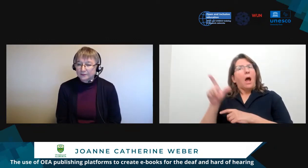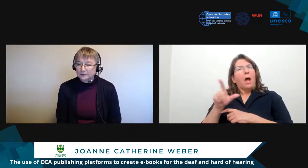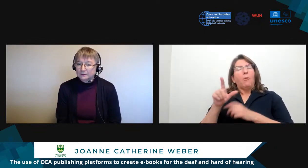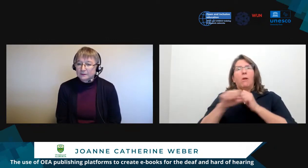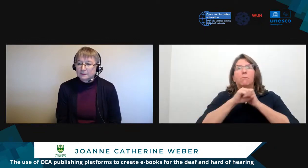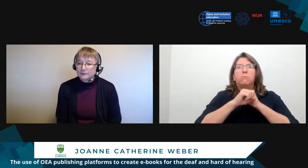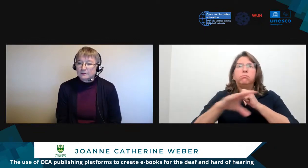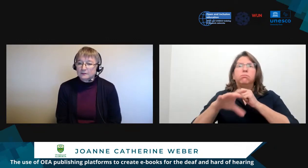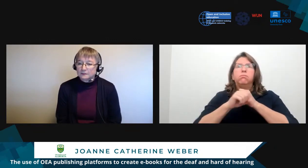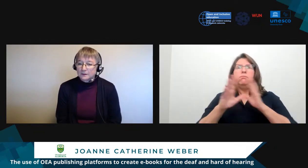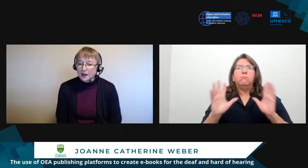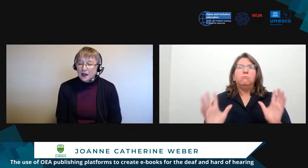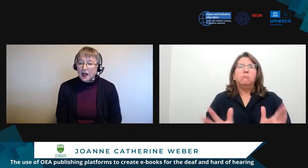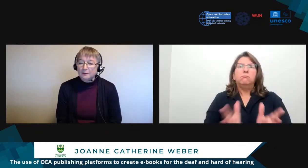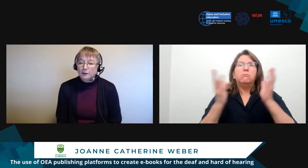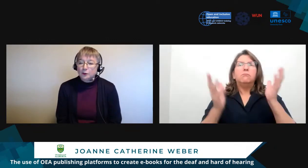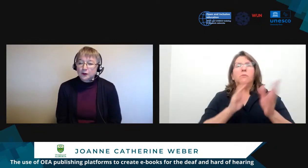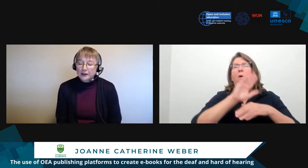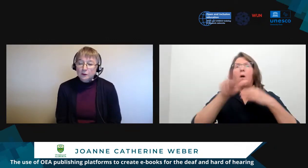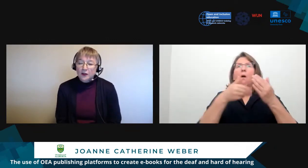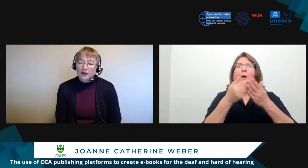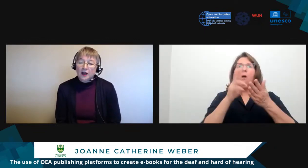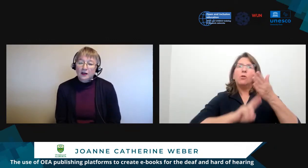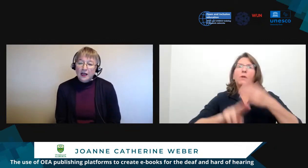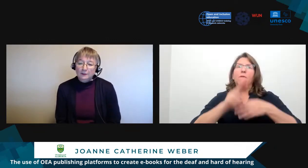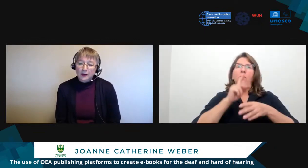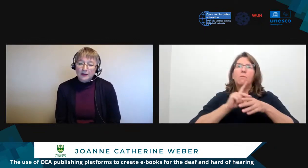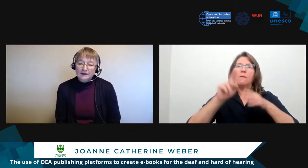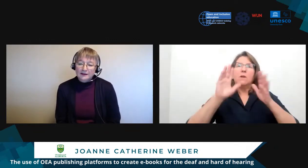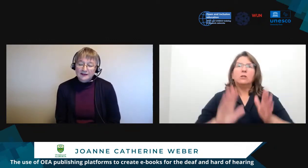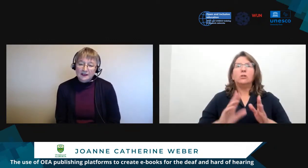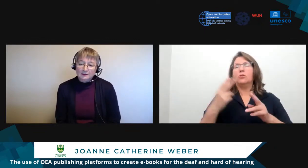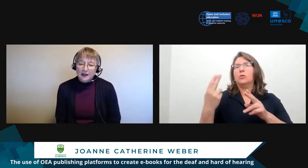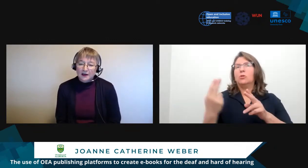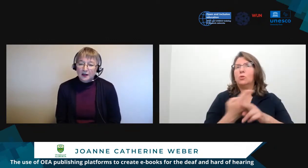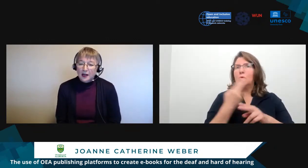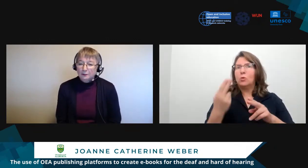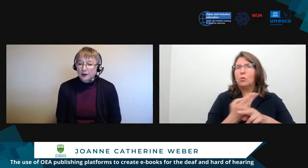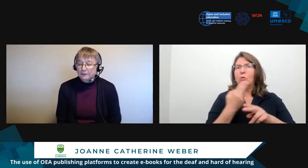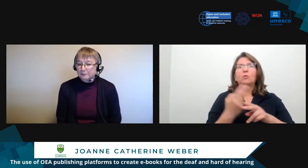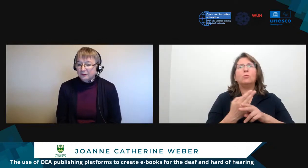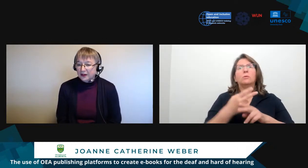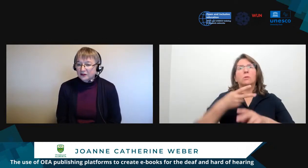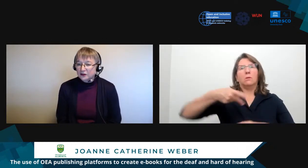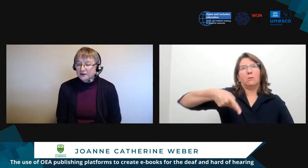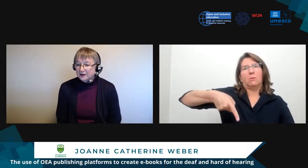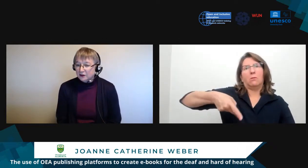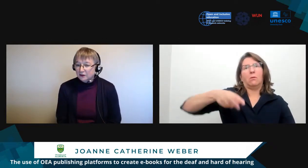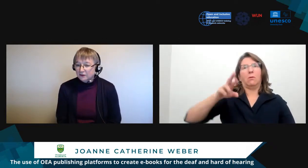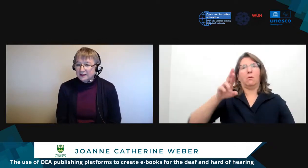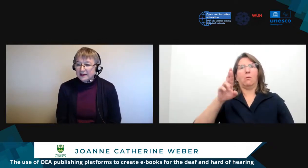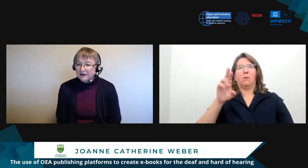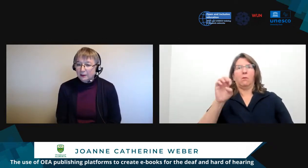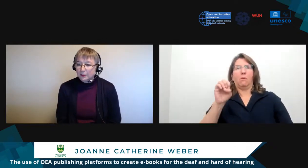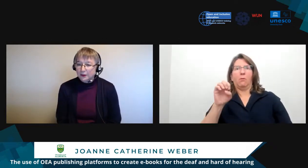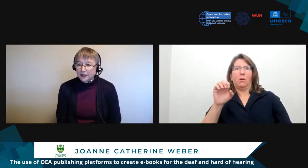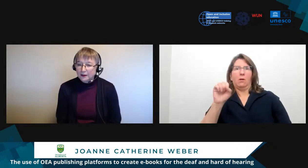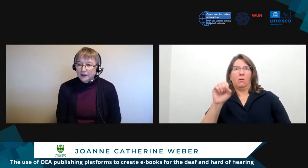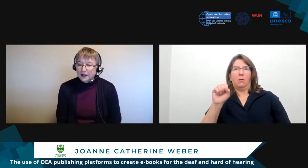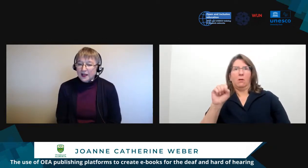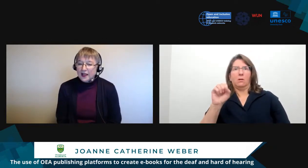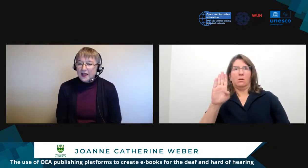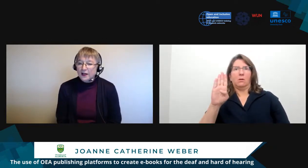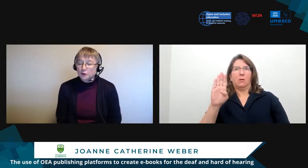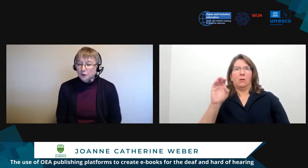Alberta. I've been working with our library system and our library professionals at the University of